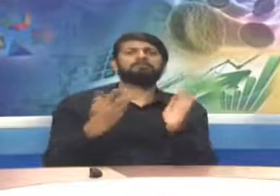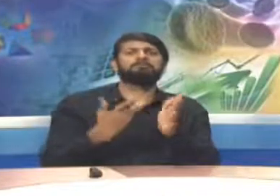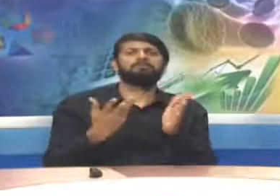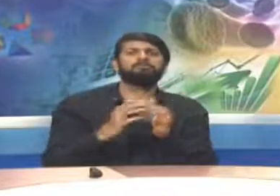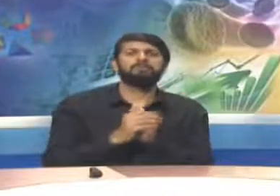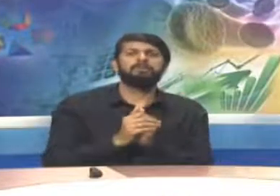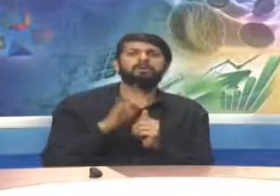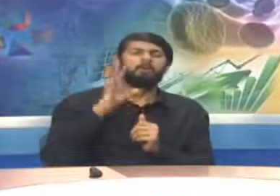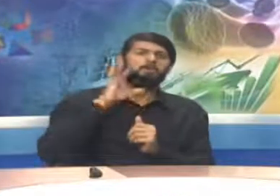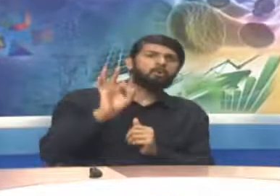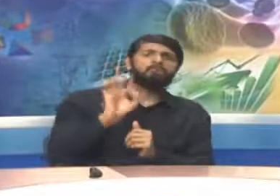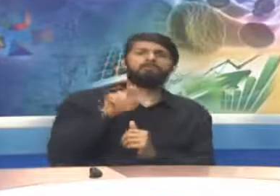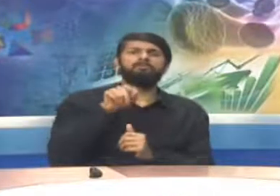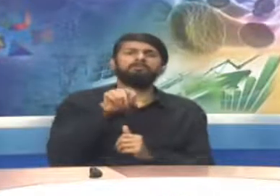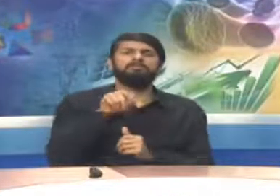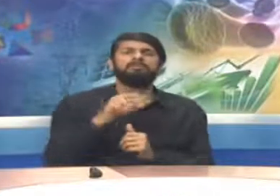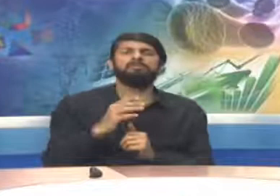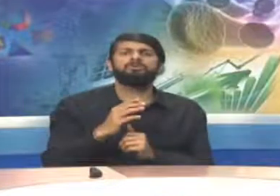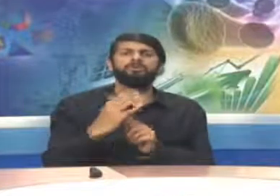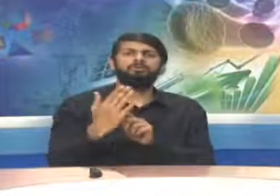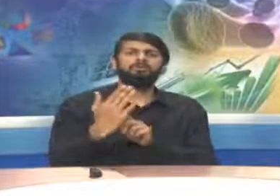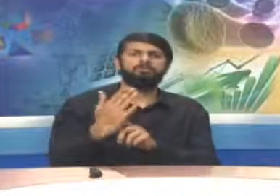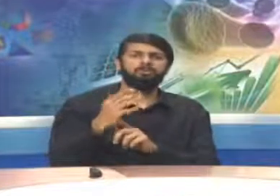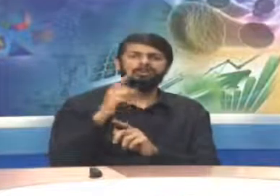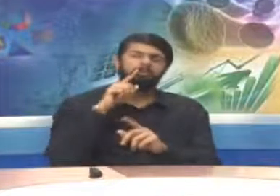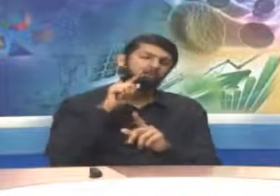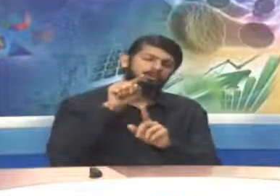Gandhiji favored the revival of